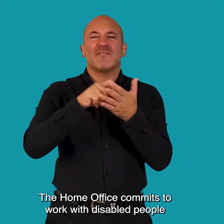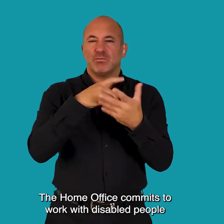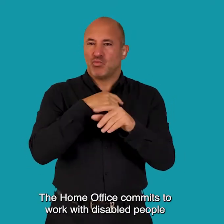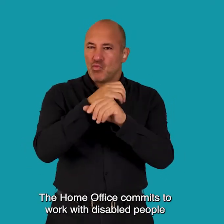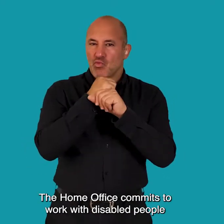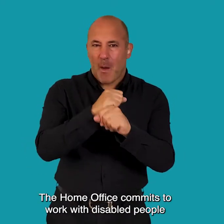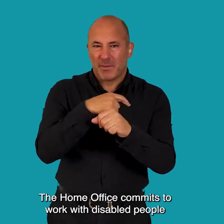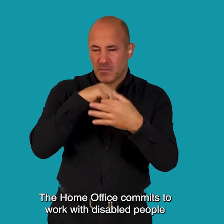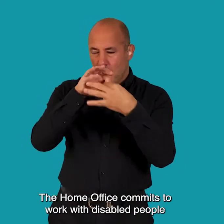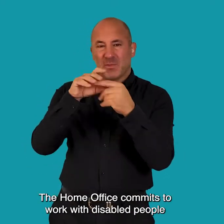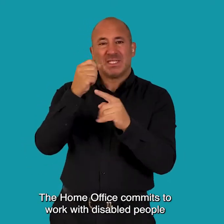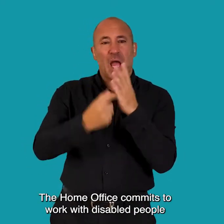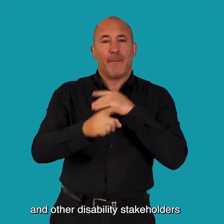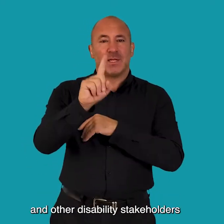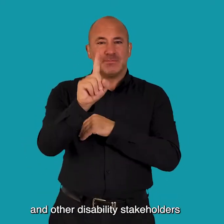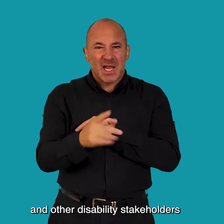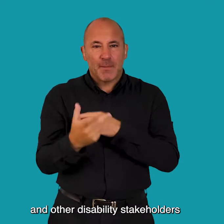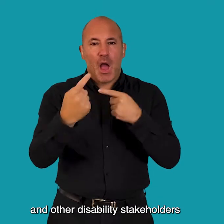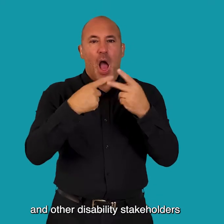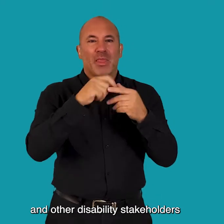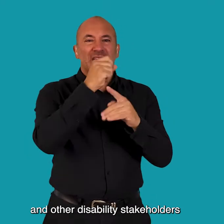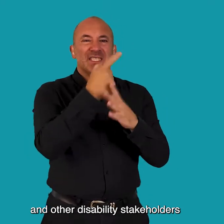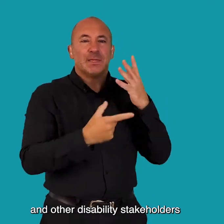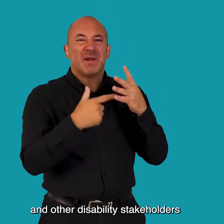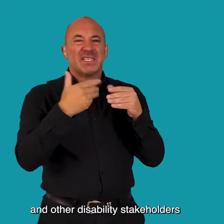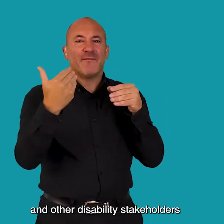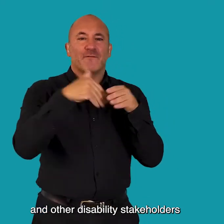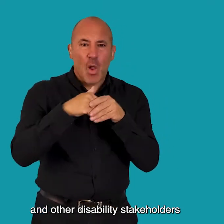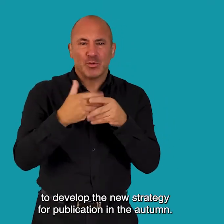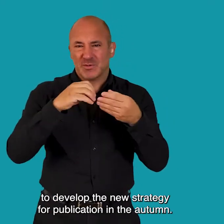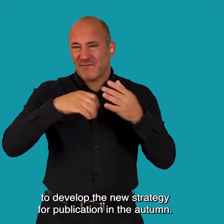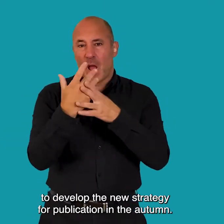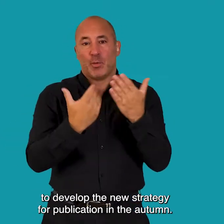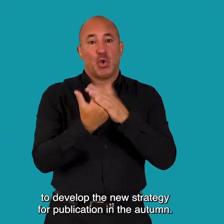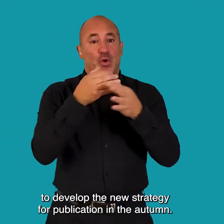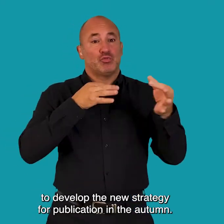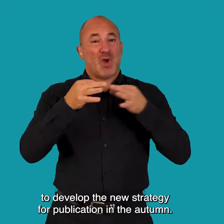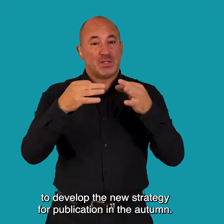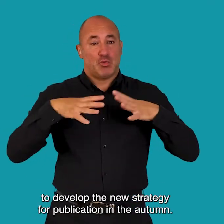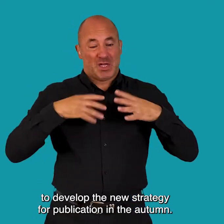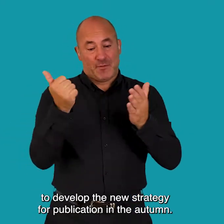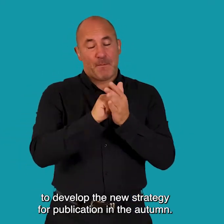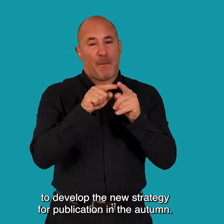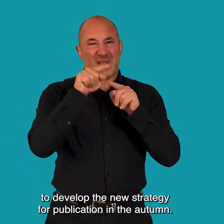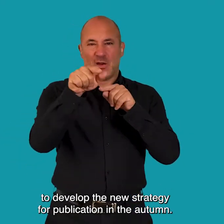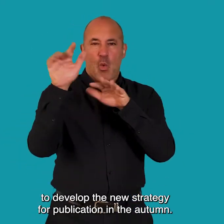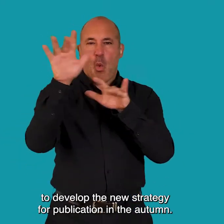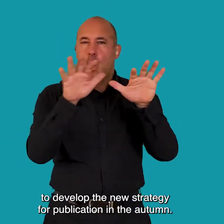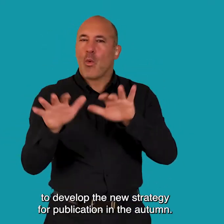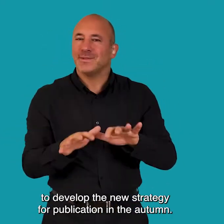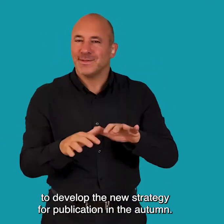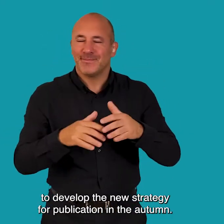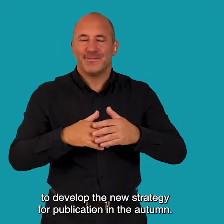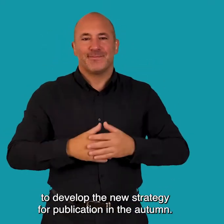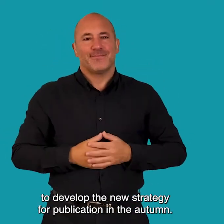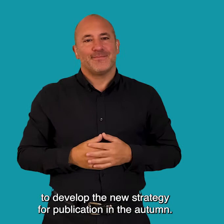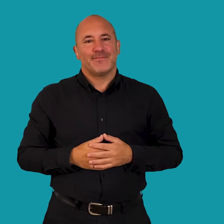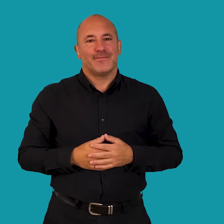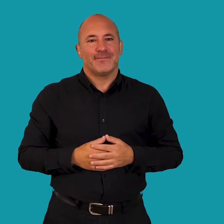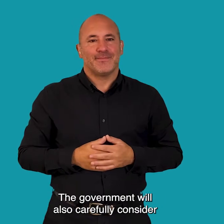with disabled people and other disability stakeholders to develop the new strategy for publication in the autumn. The